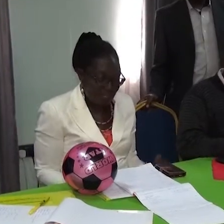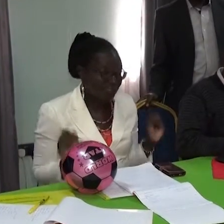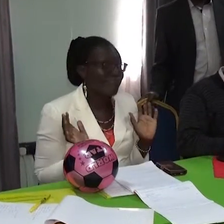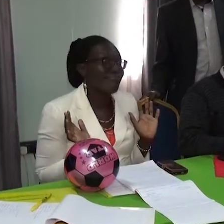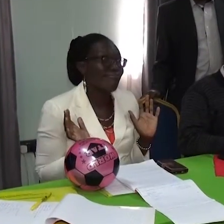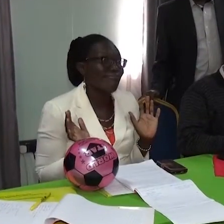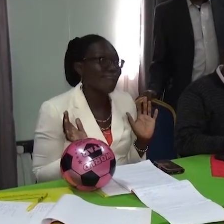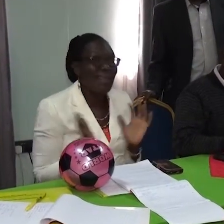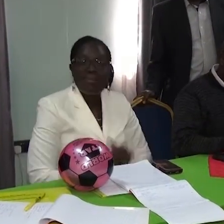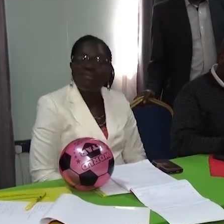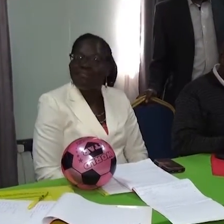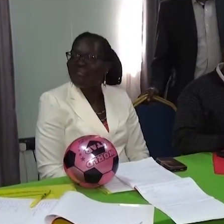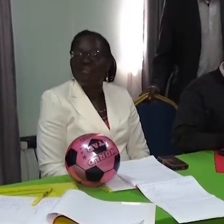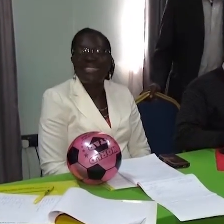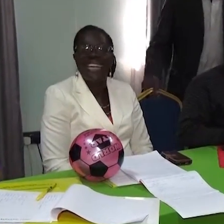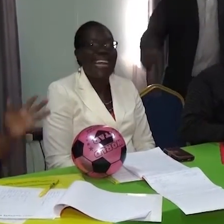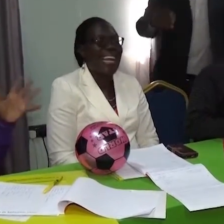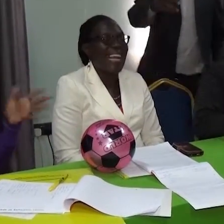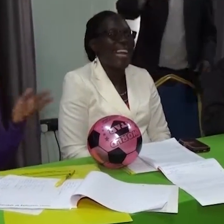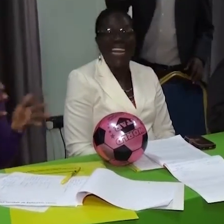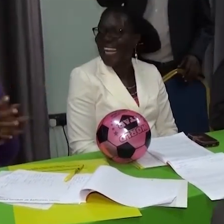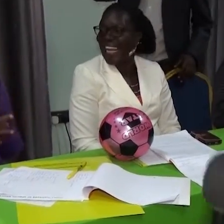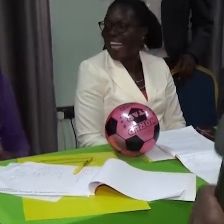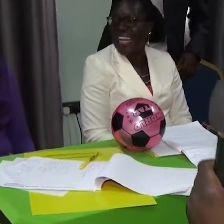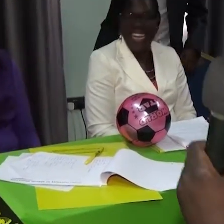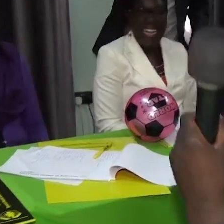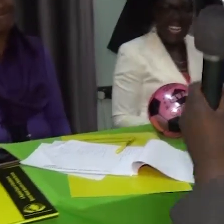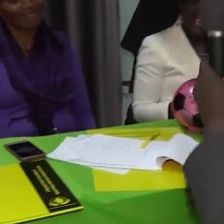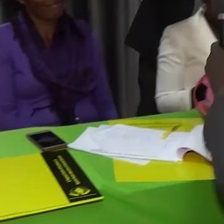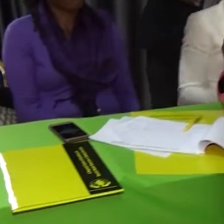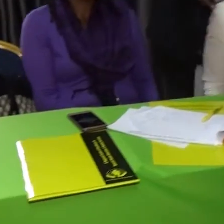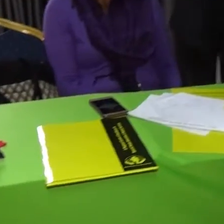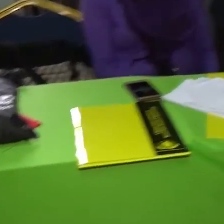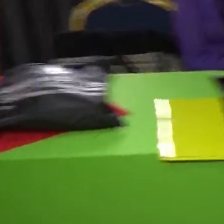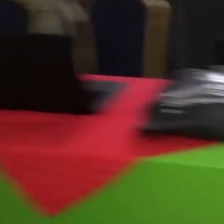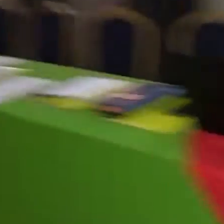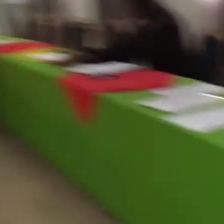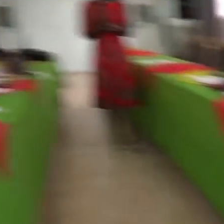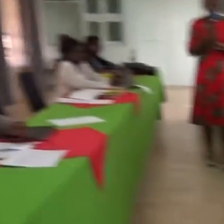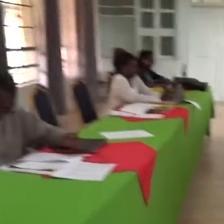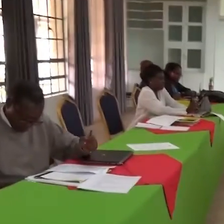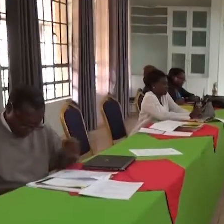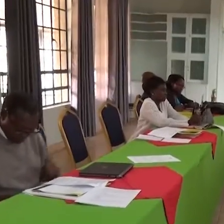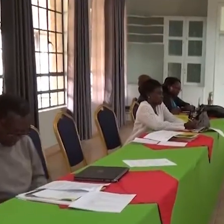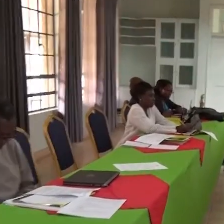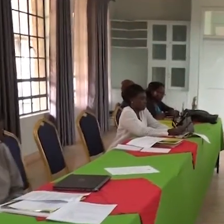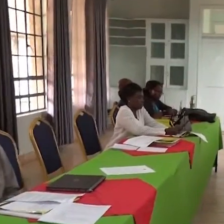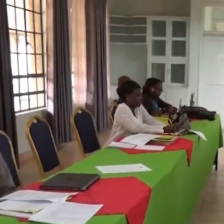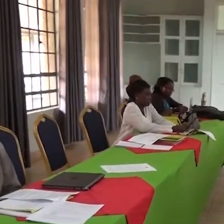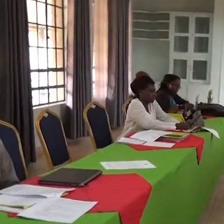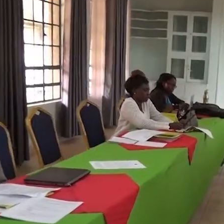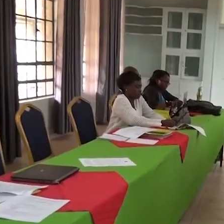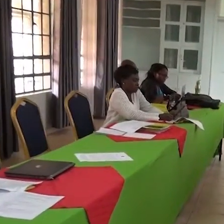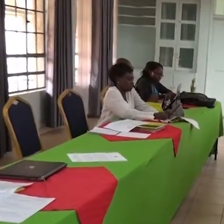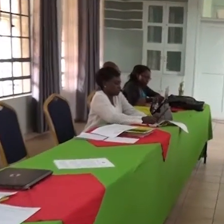in our systems. Thank you. Wow, that was wonderful. Universal design for learning. Again, if we can achieve